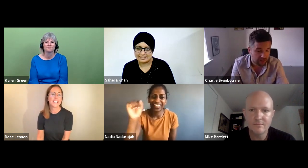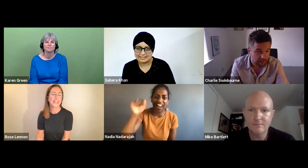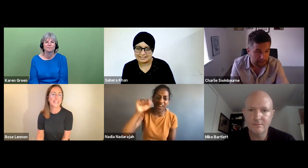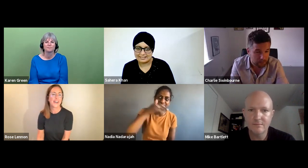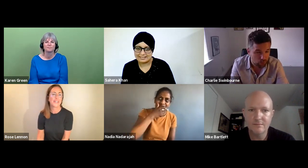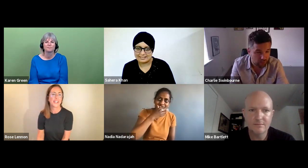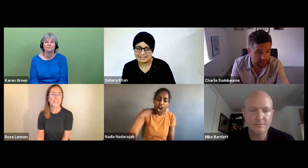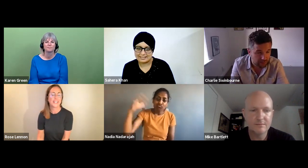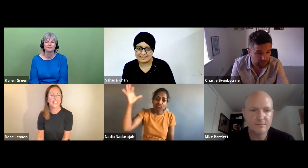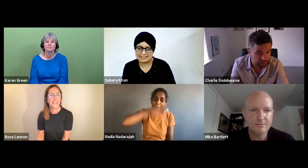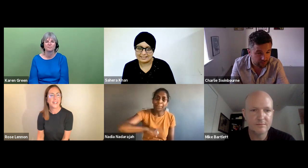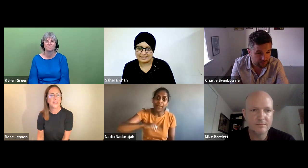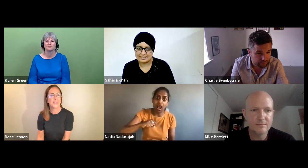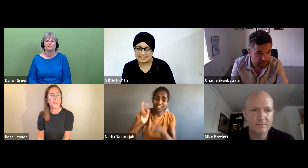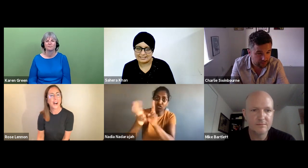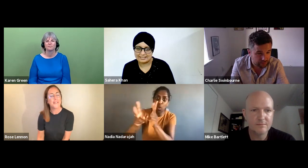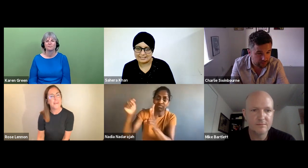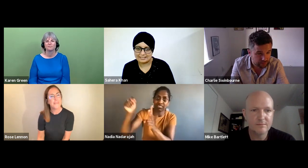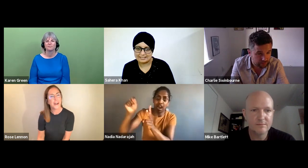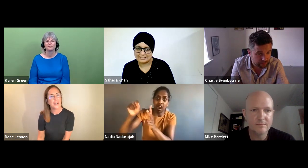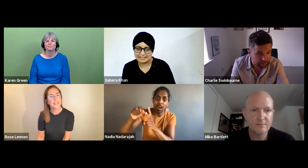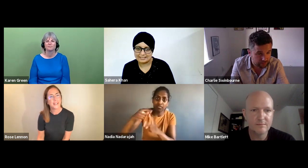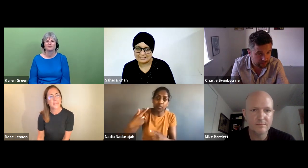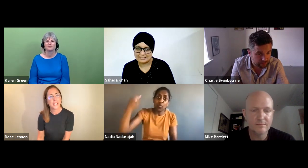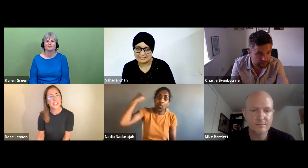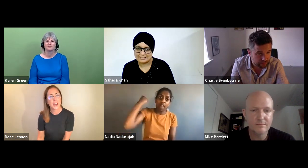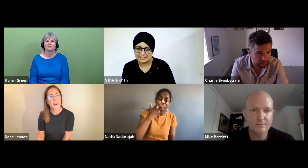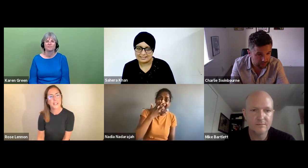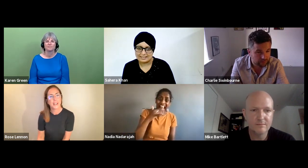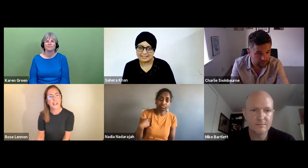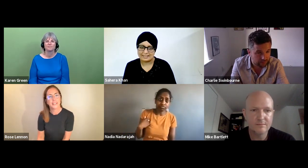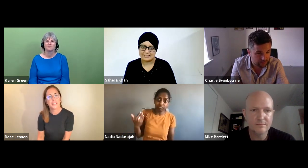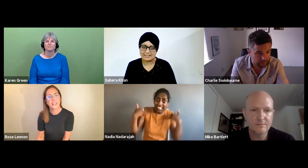Nadia, I'll start with you. Or I remember an interpreter.